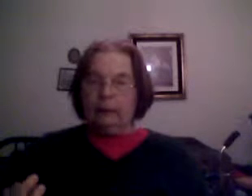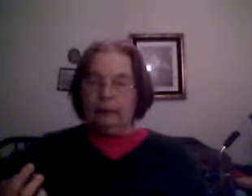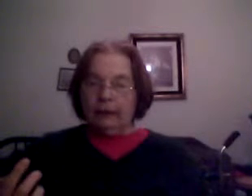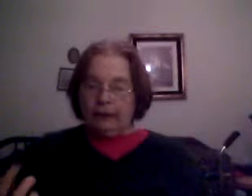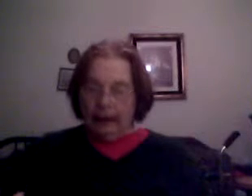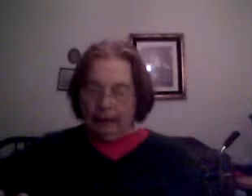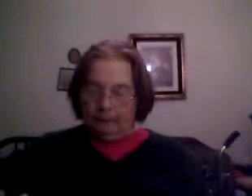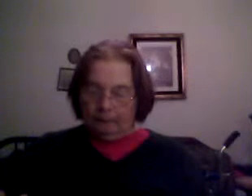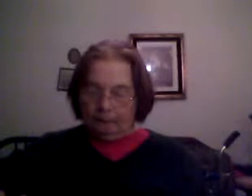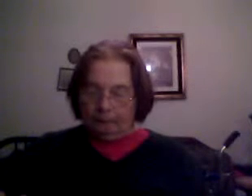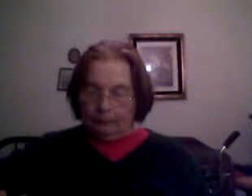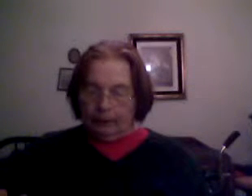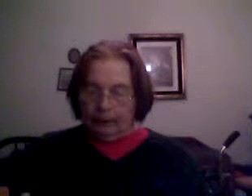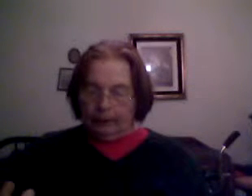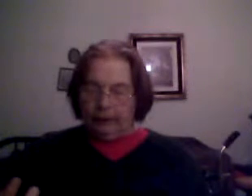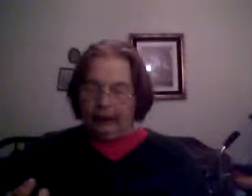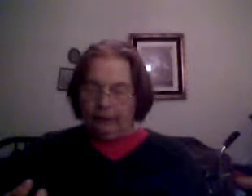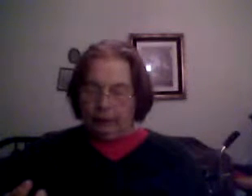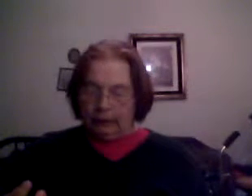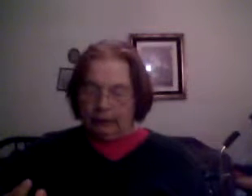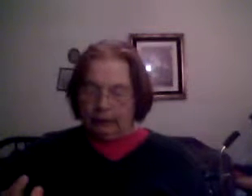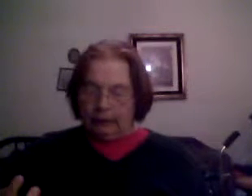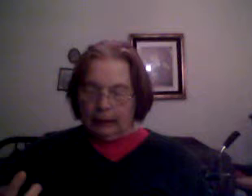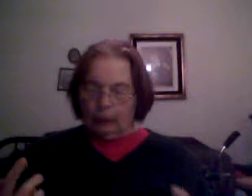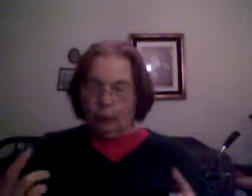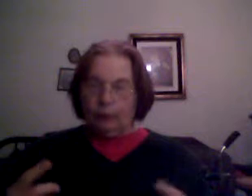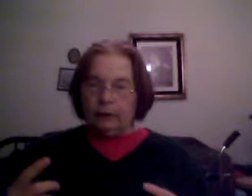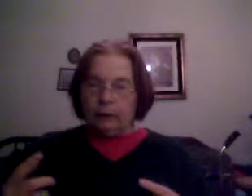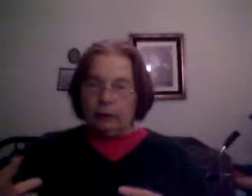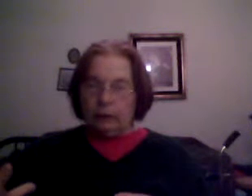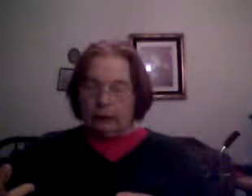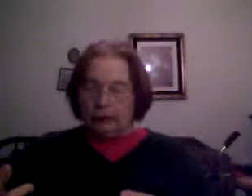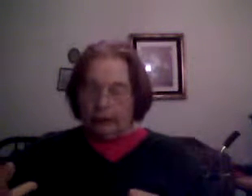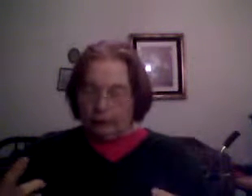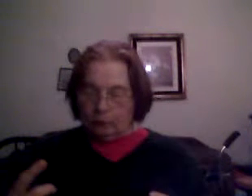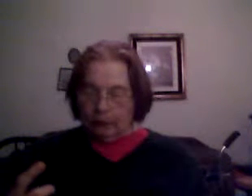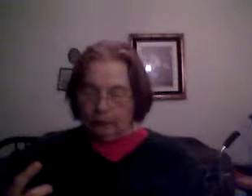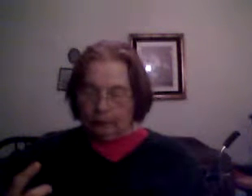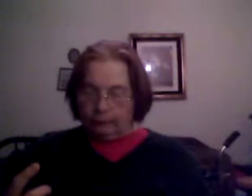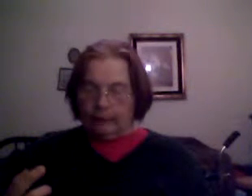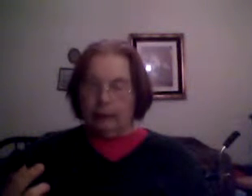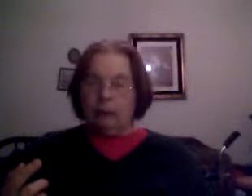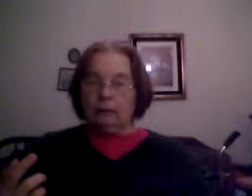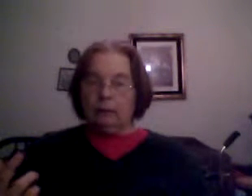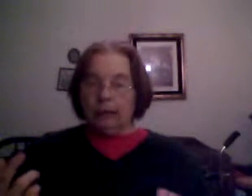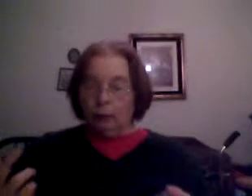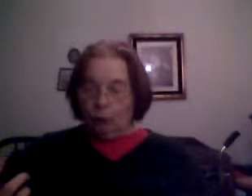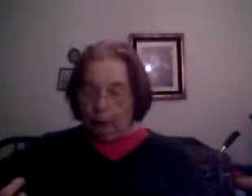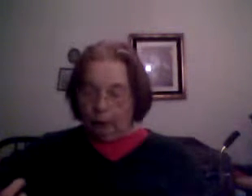Give the name of the object and tell what the material it's made of, like